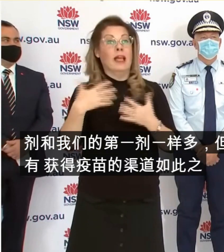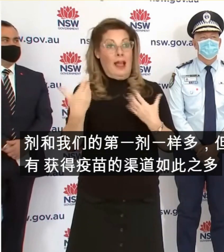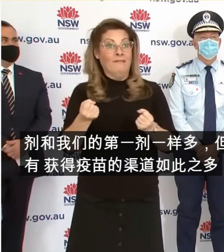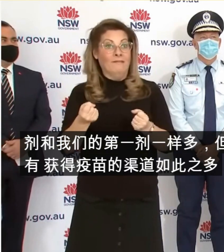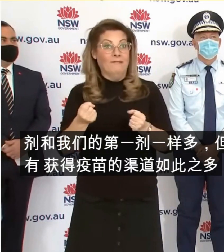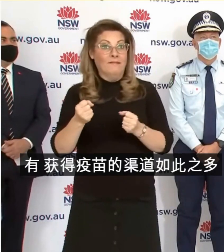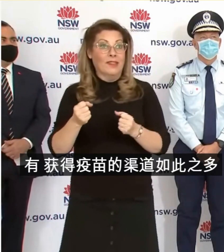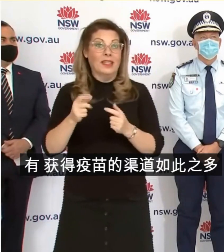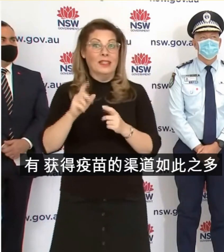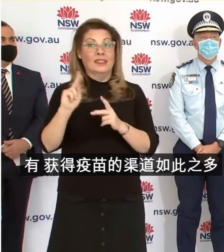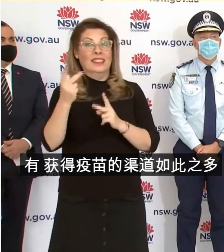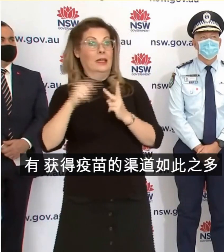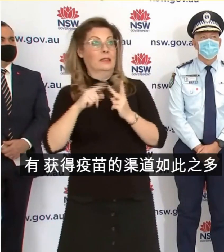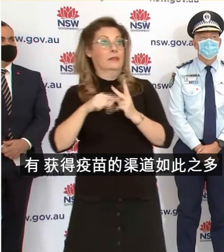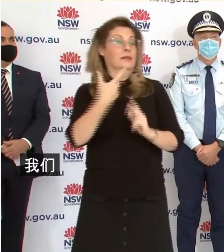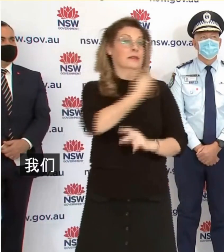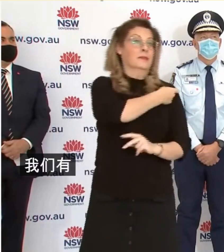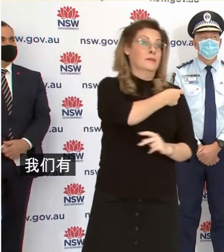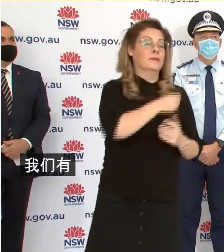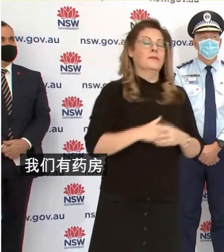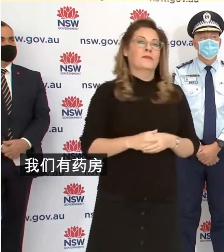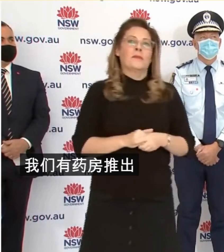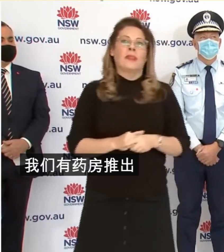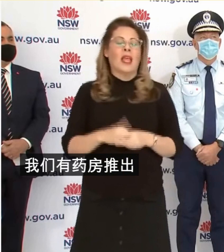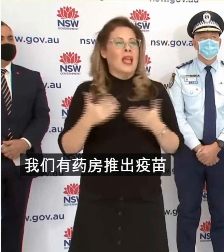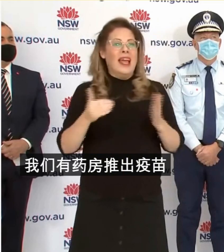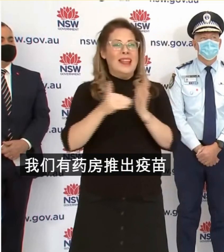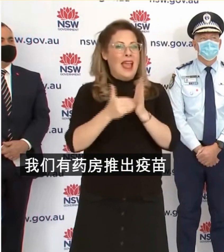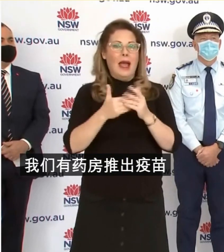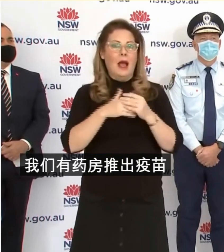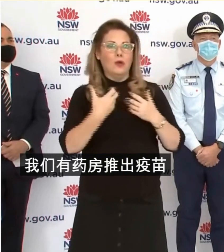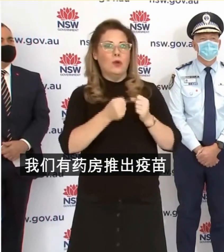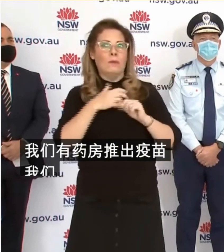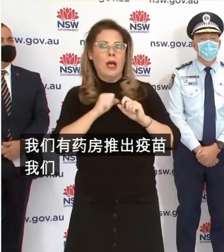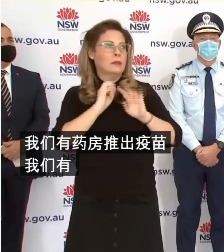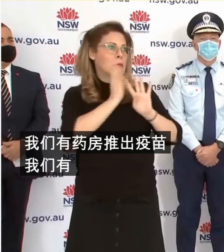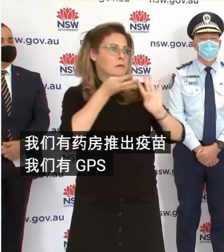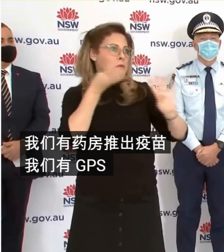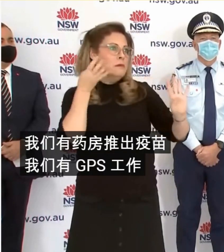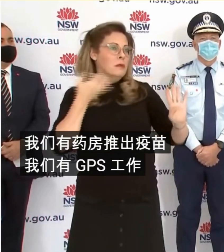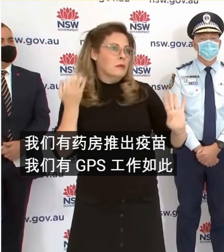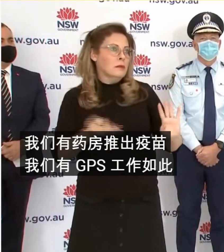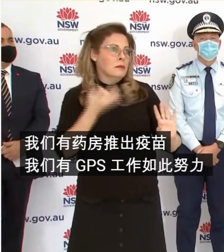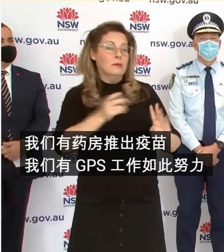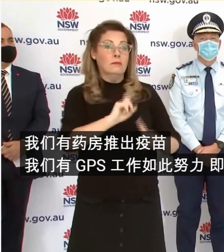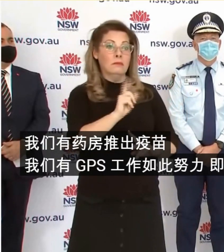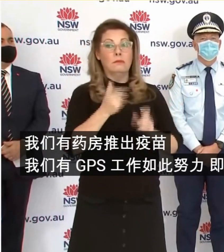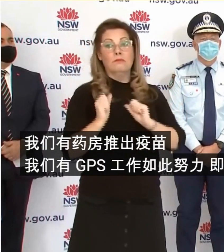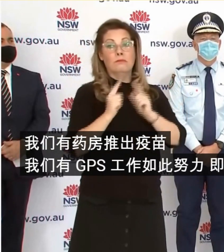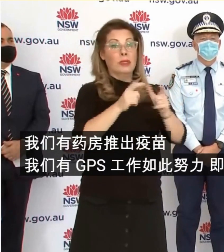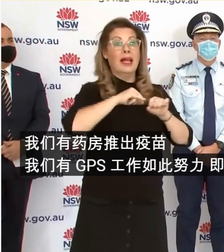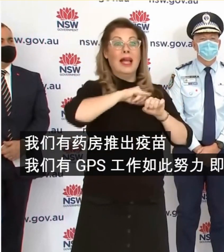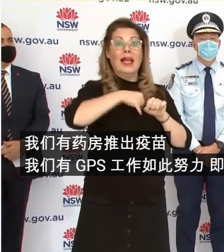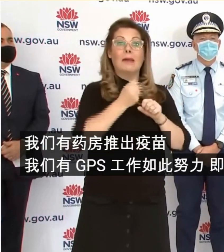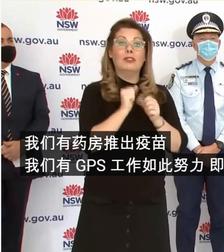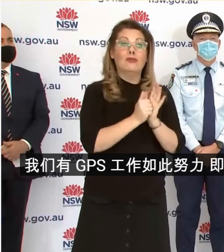many channels for accessing vaccines. We have pharmacies rolling out vaccines. We have GPs working so